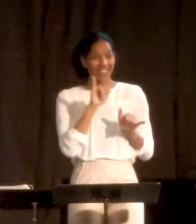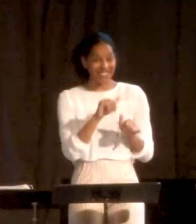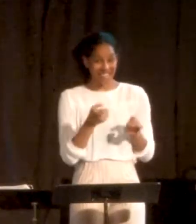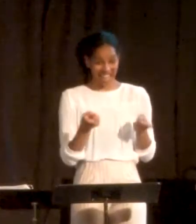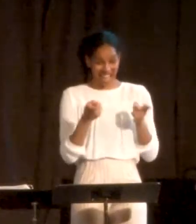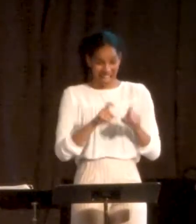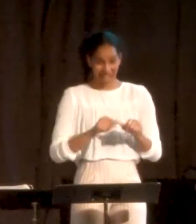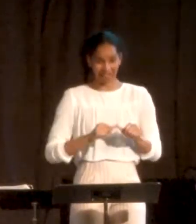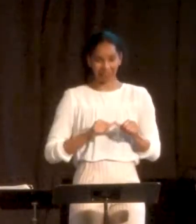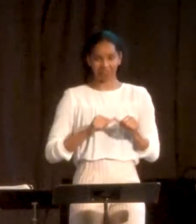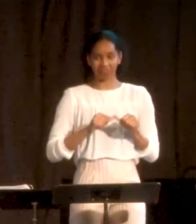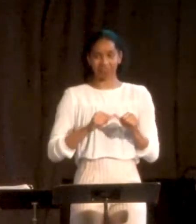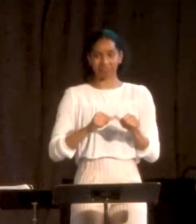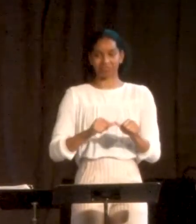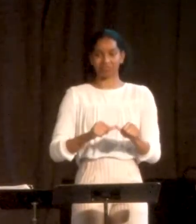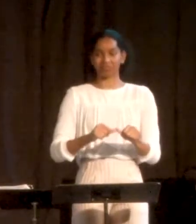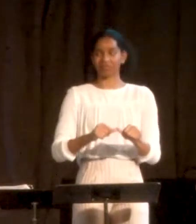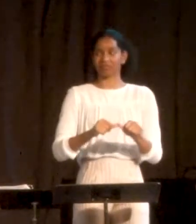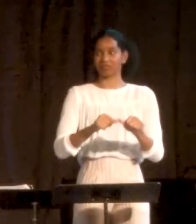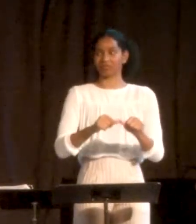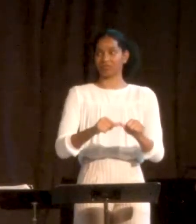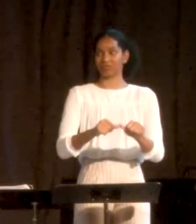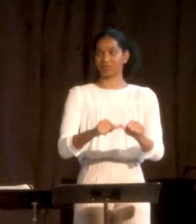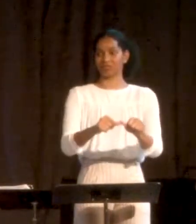enough, and especially